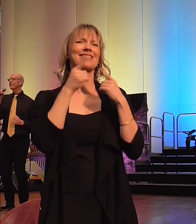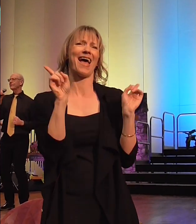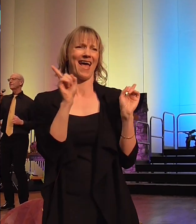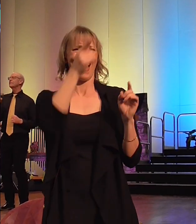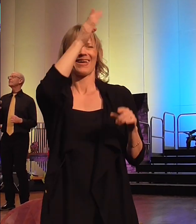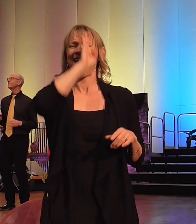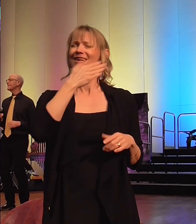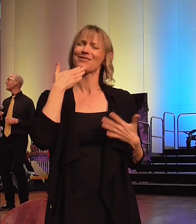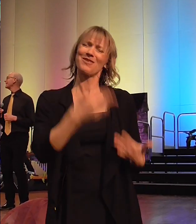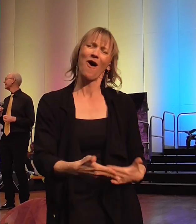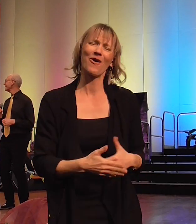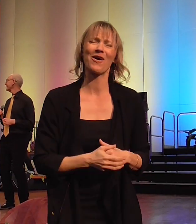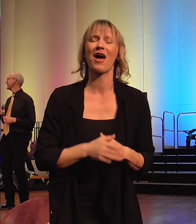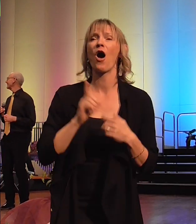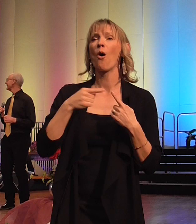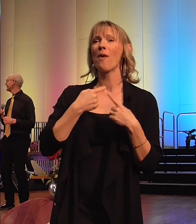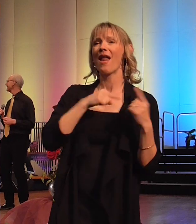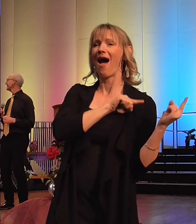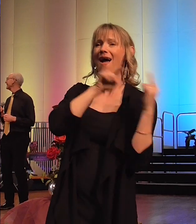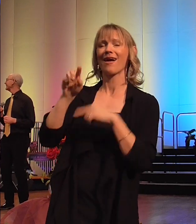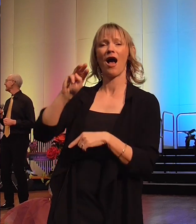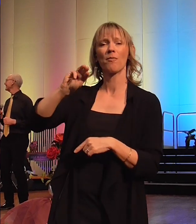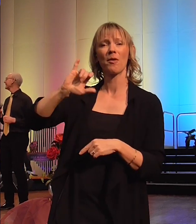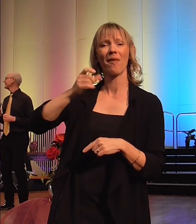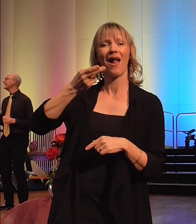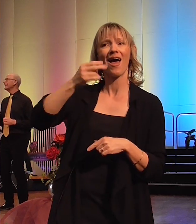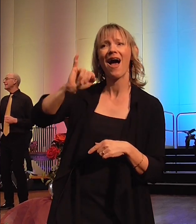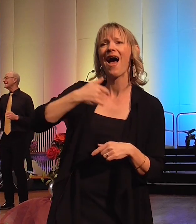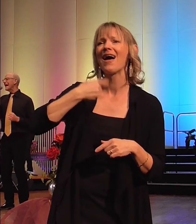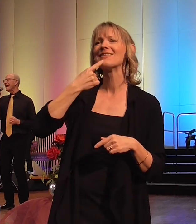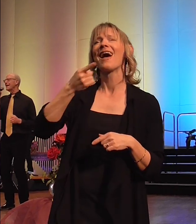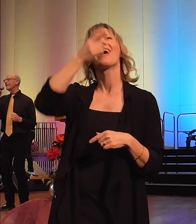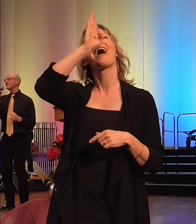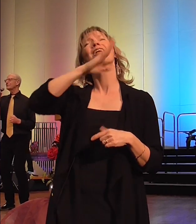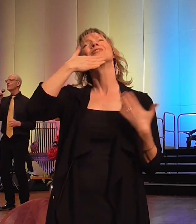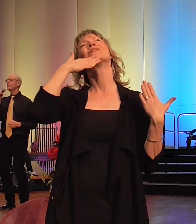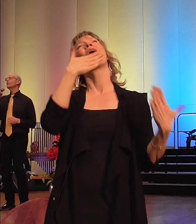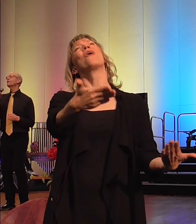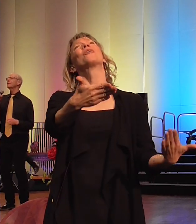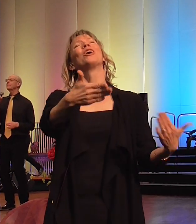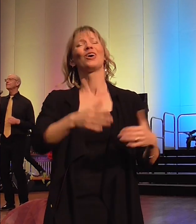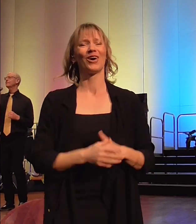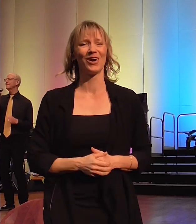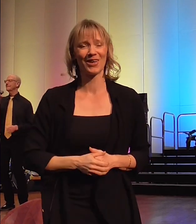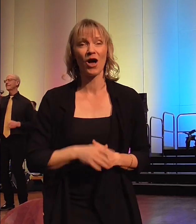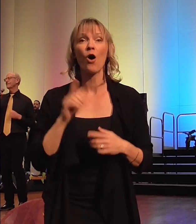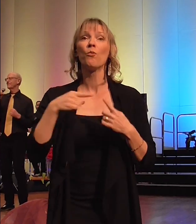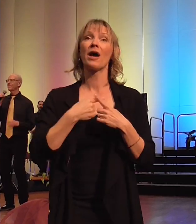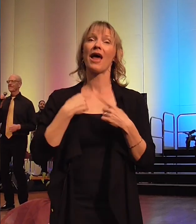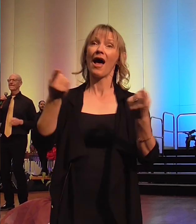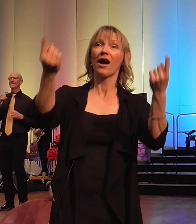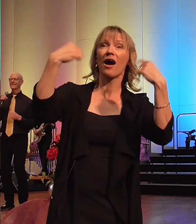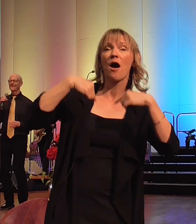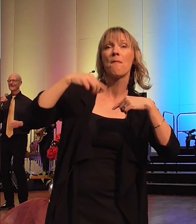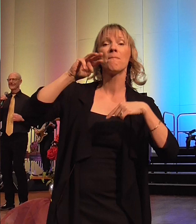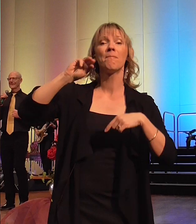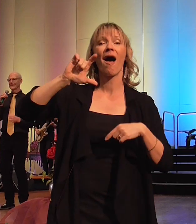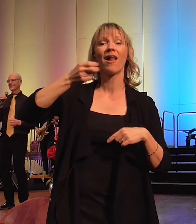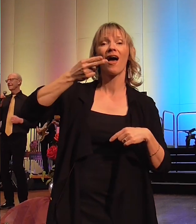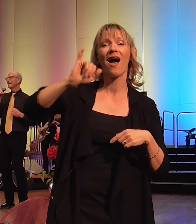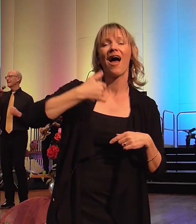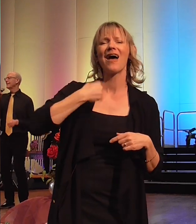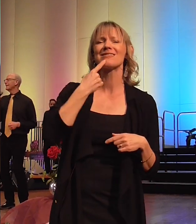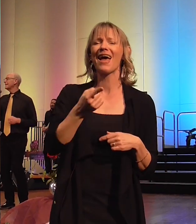so good. When I come to my high, I say, God is so good. When I come to